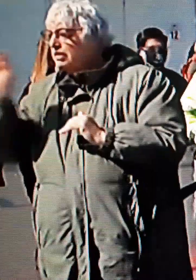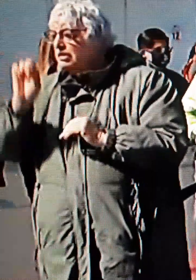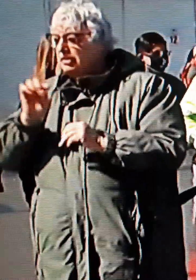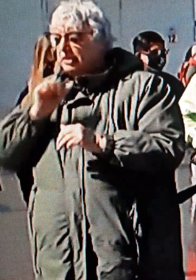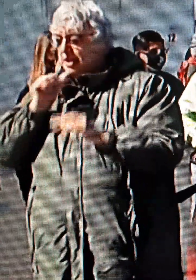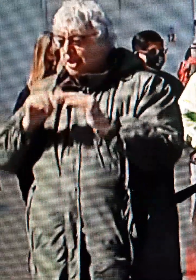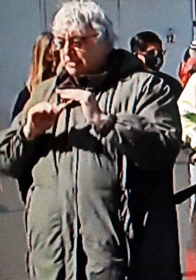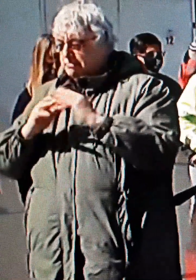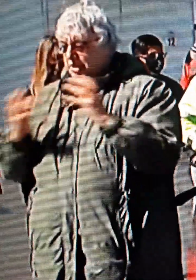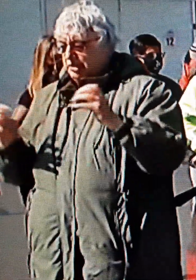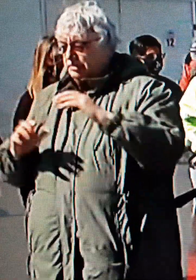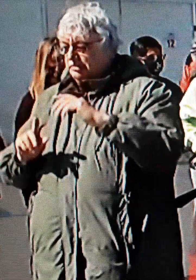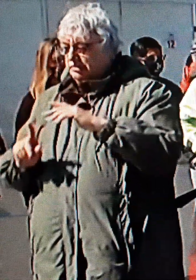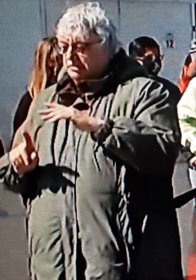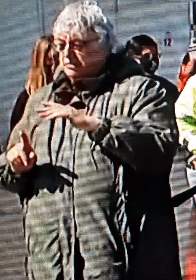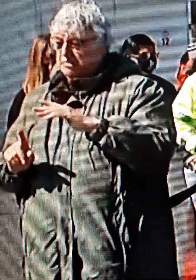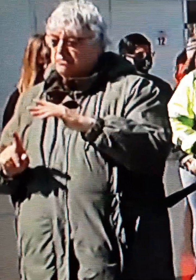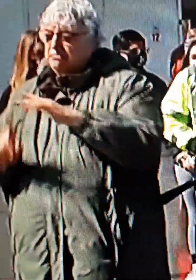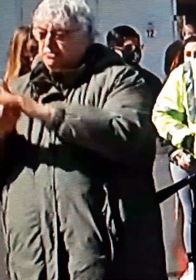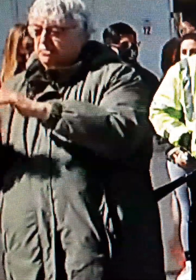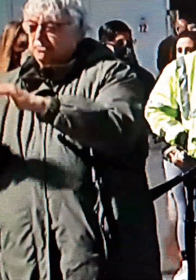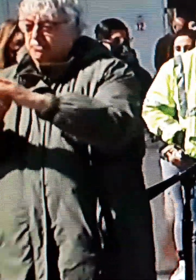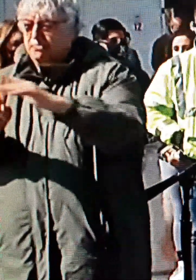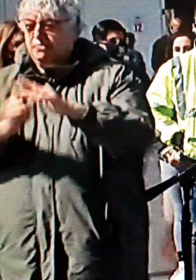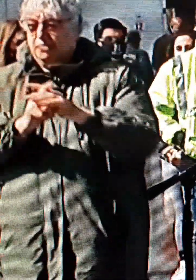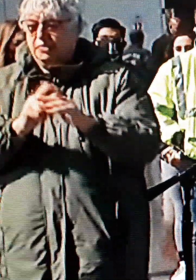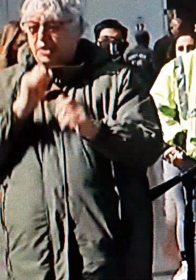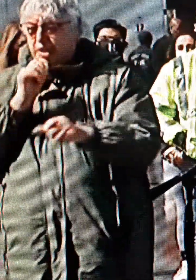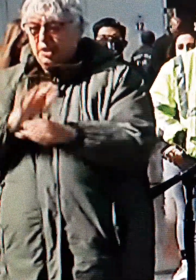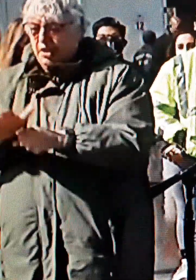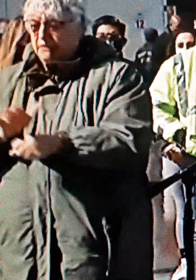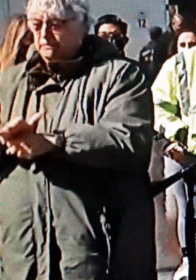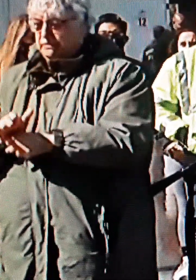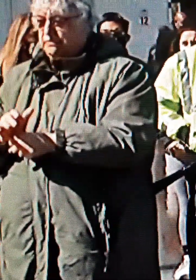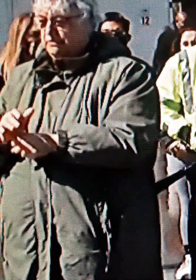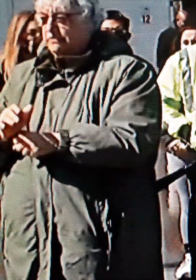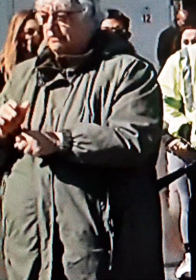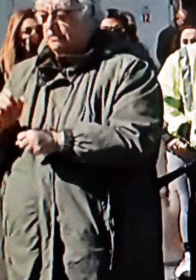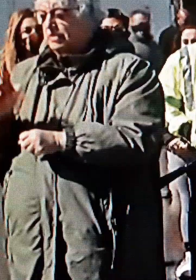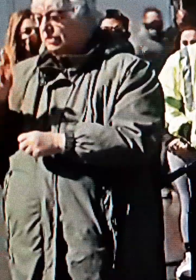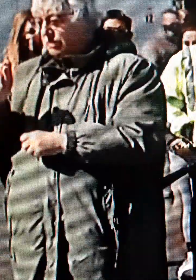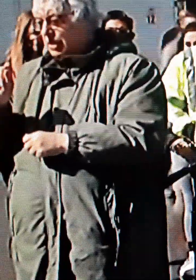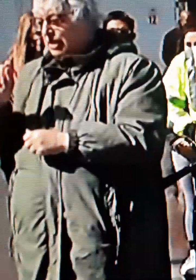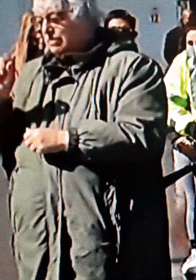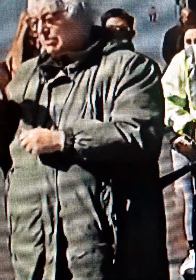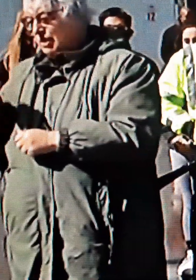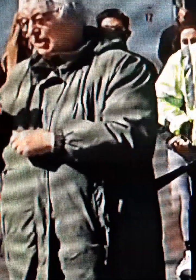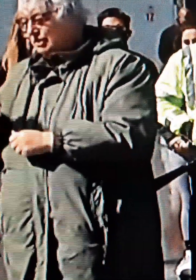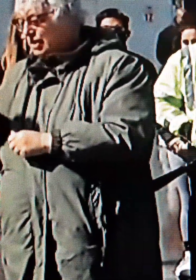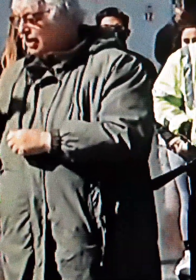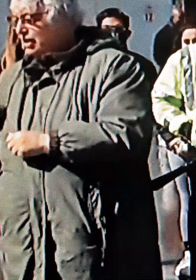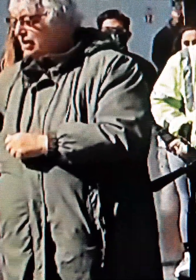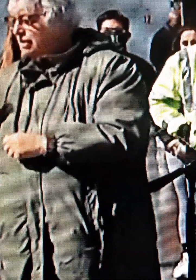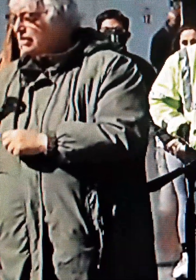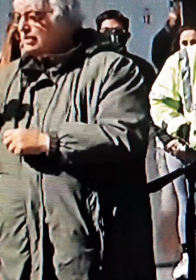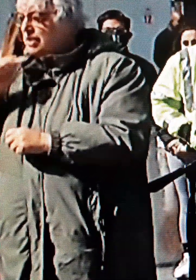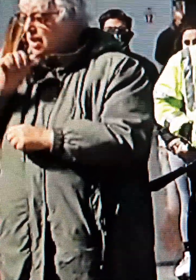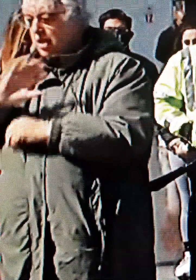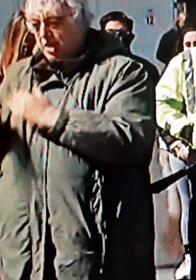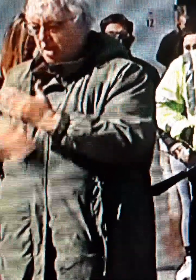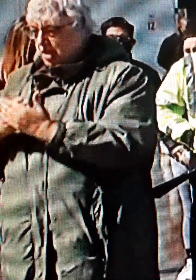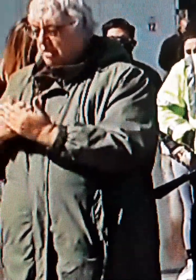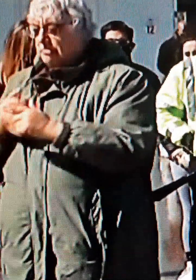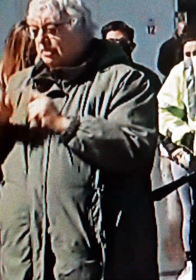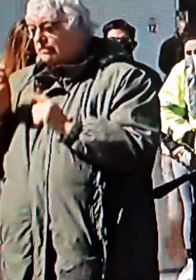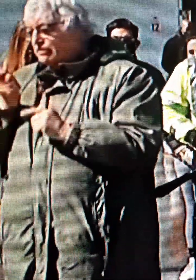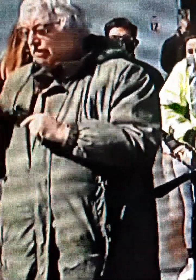are coming up this morning as well. So we're asking each one of you to pay attention to it, to be patient with us. We very much